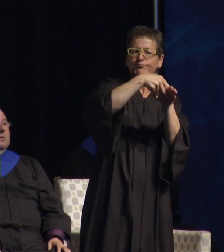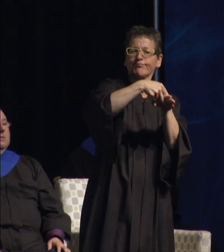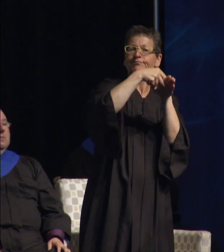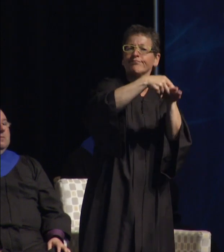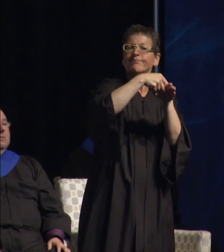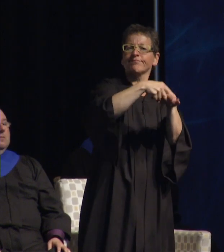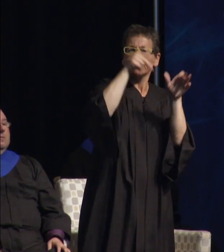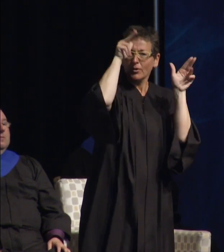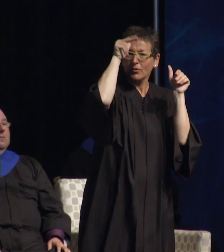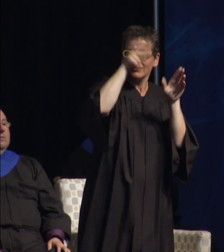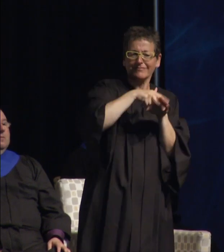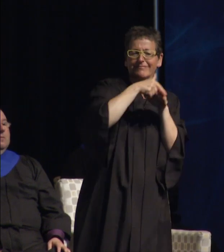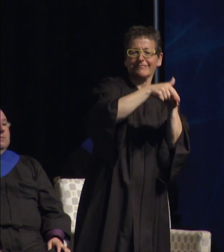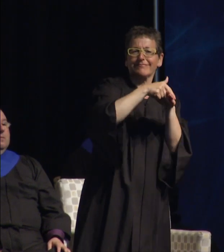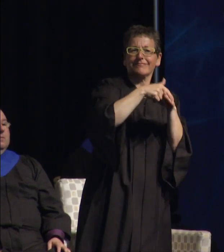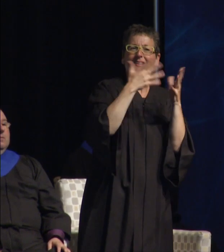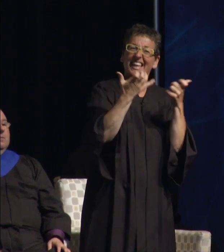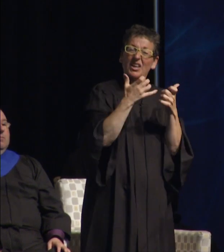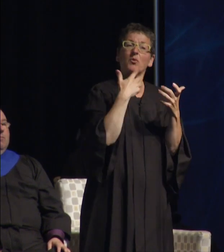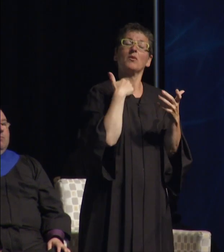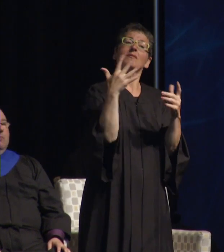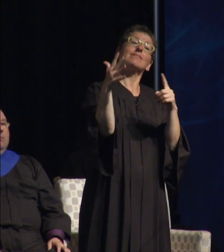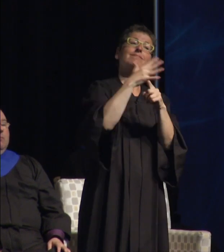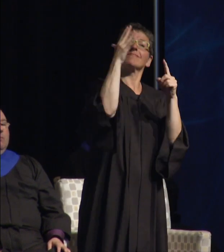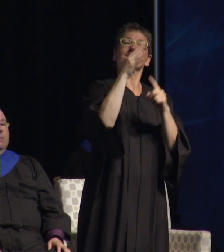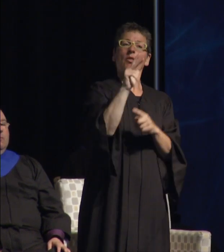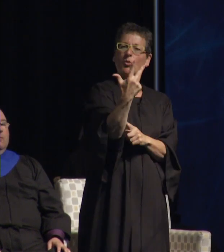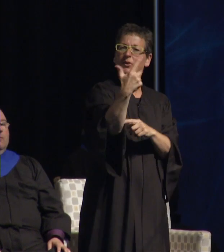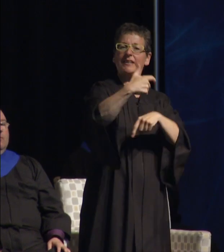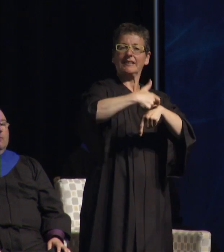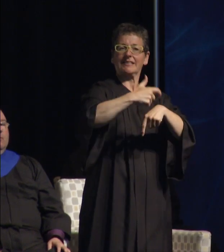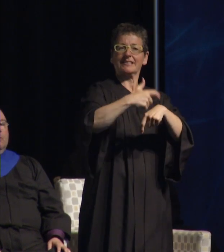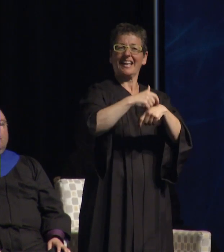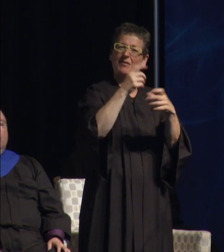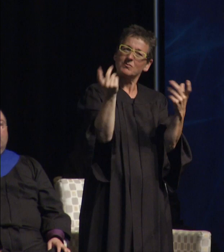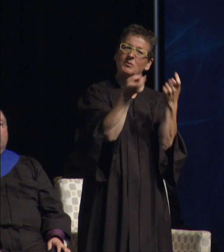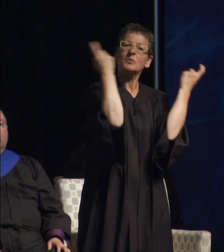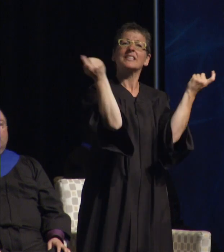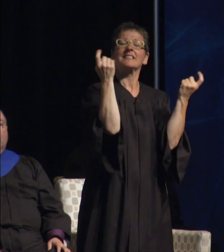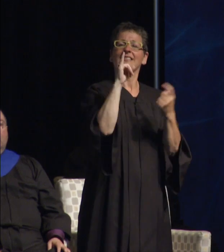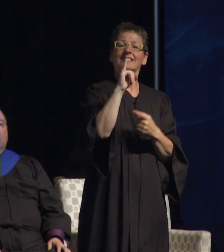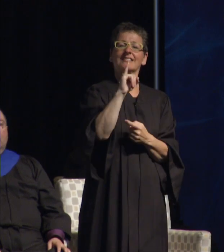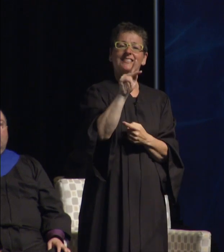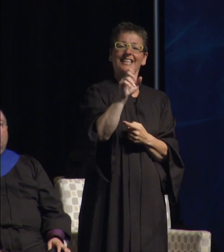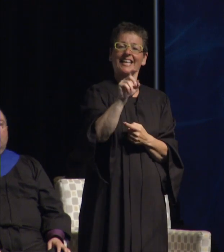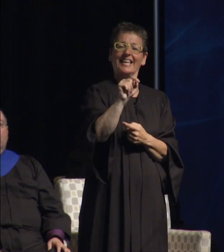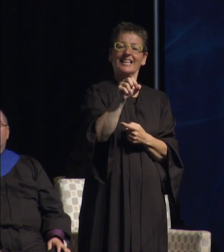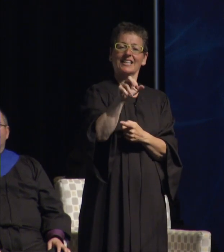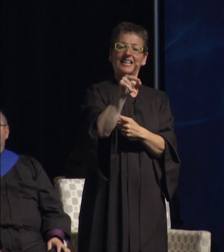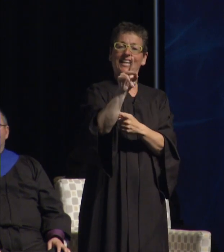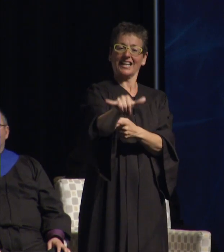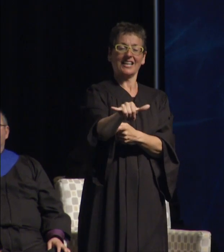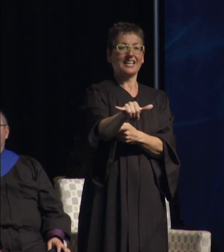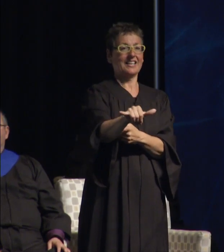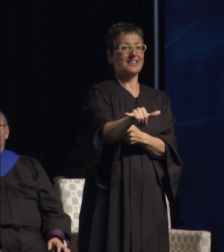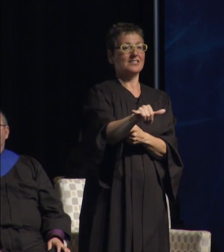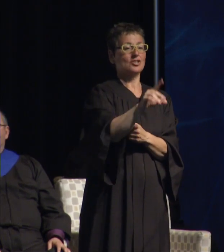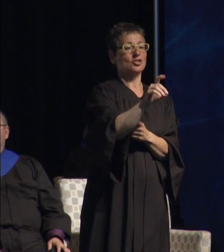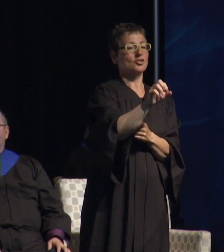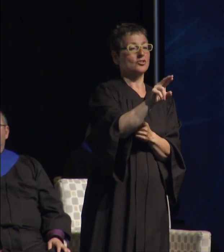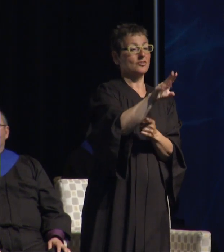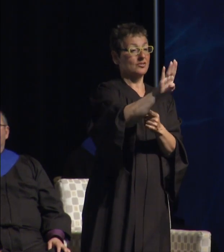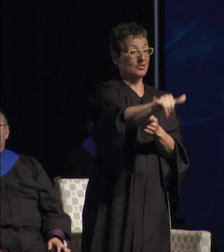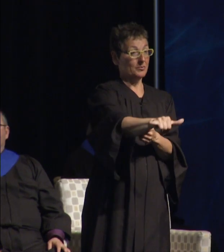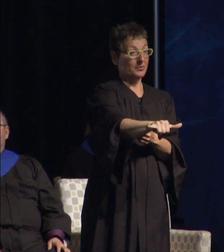first jockey to win the Kentucky Derby 3 times, and is considered by many to be the greatest jockey of all times.